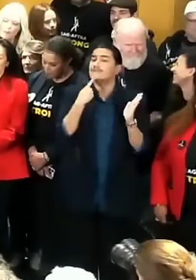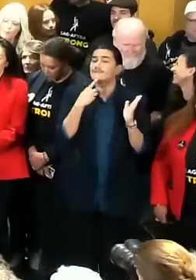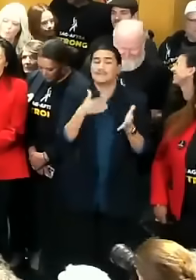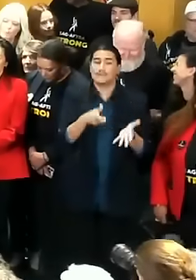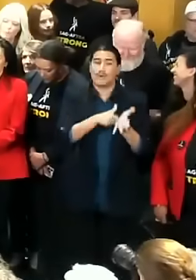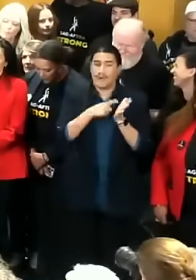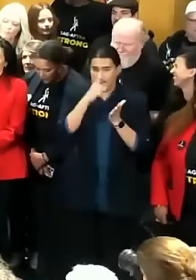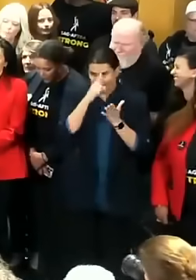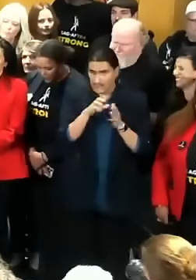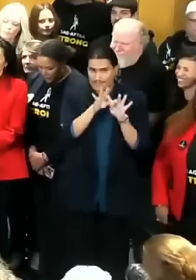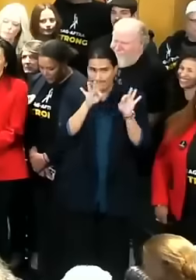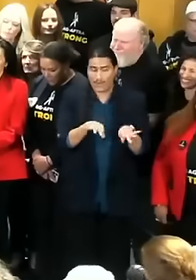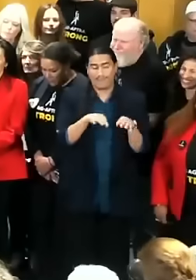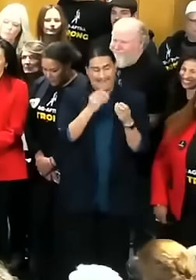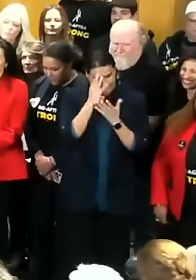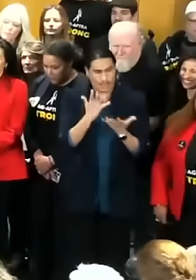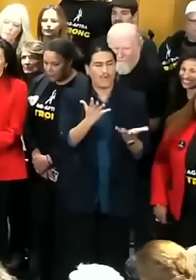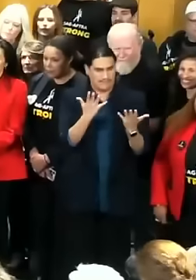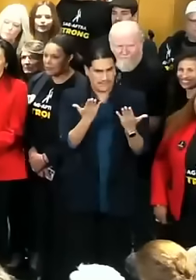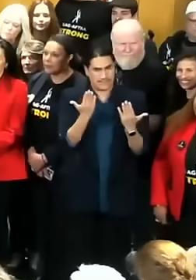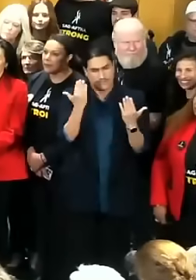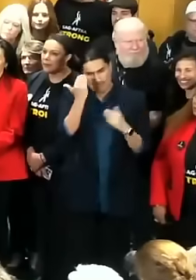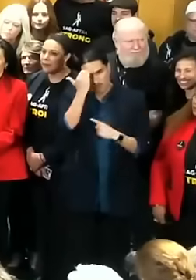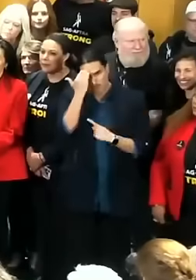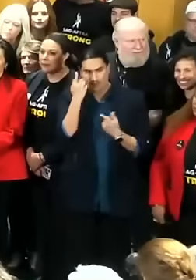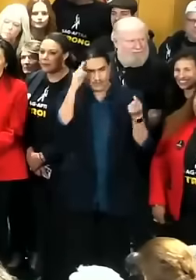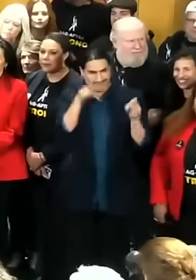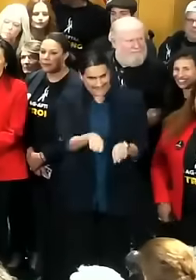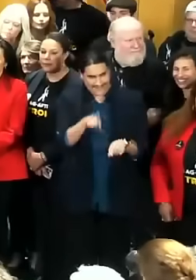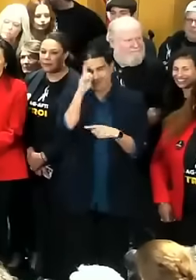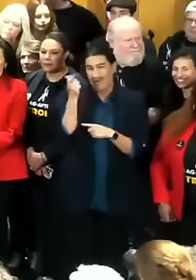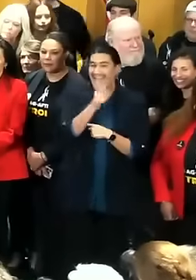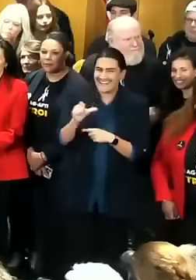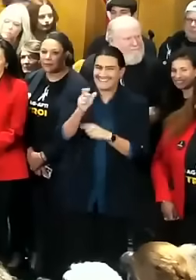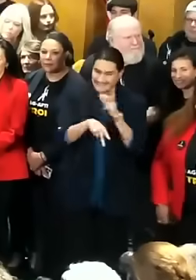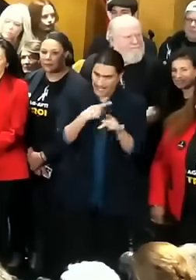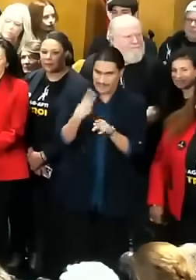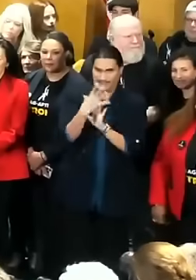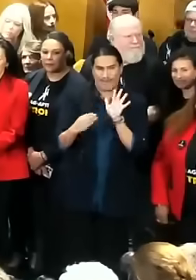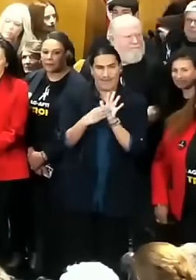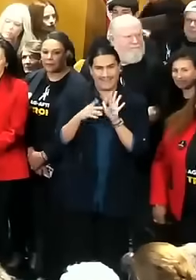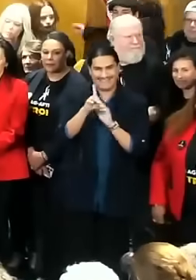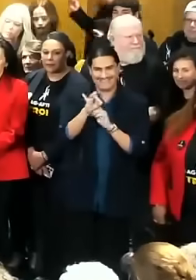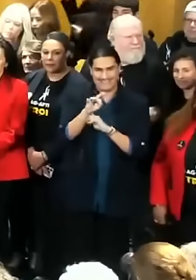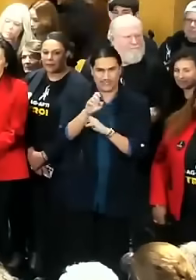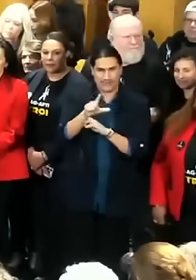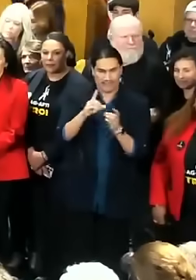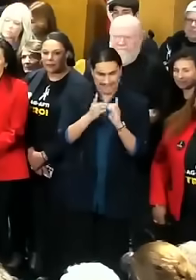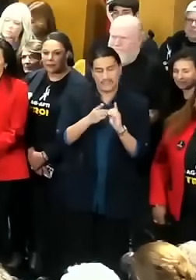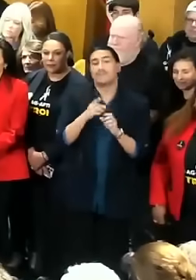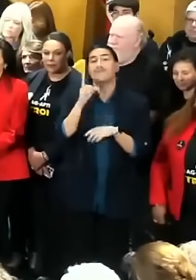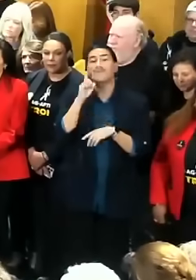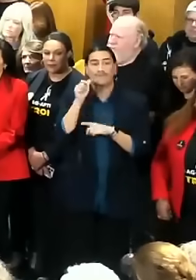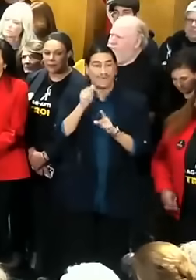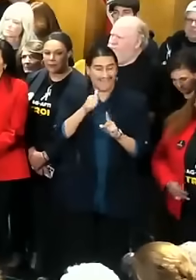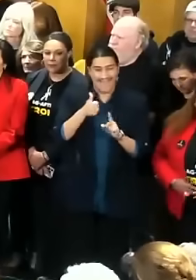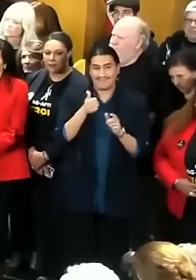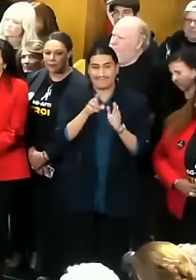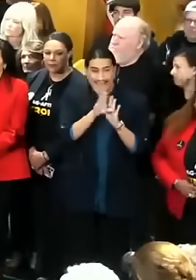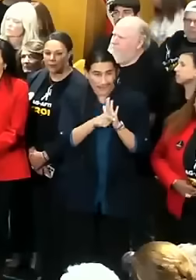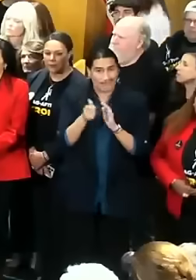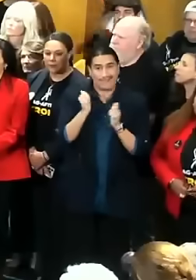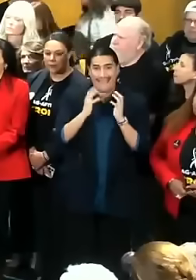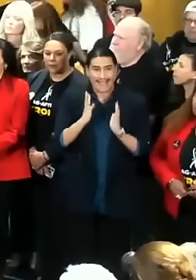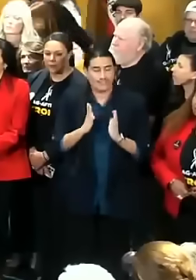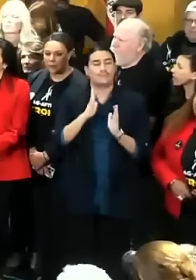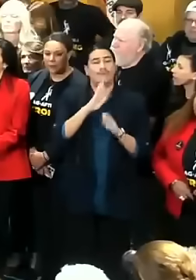for informed consent for the creation of any kind of digital replica of a performer or background actor. There is a requirement